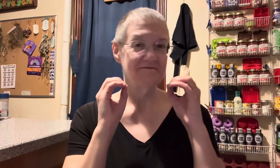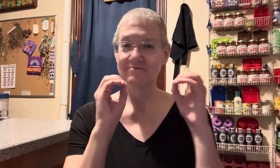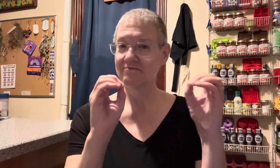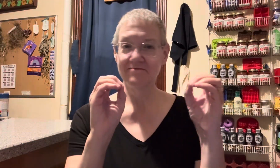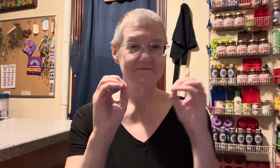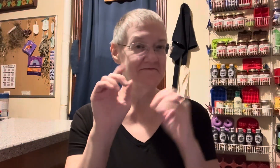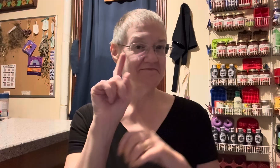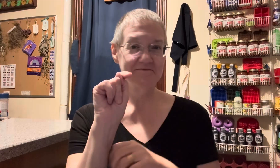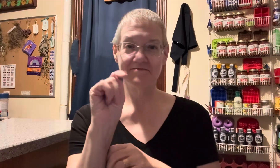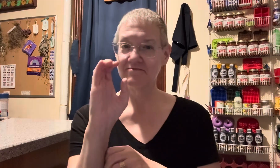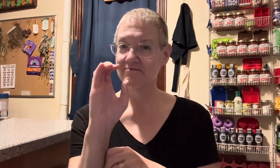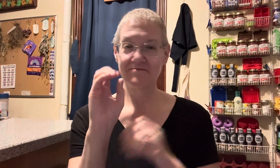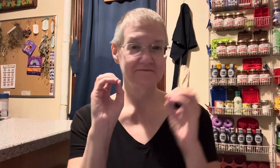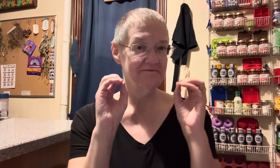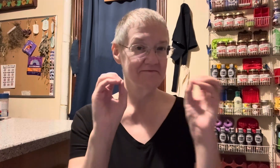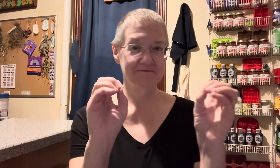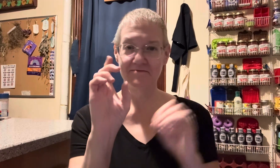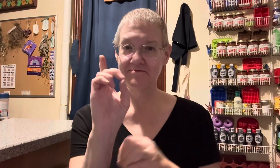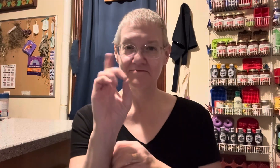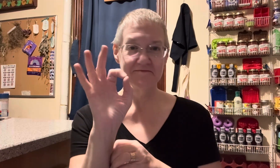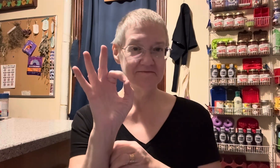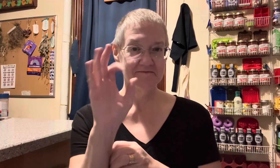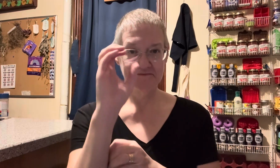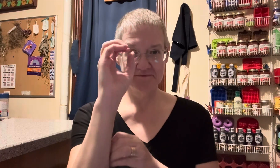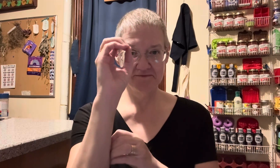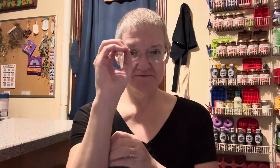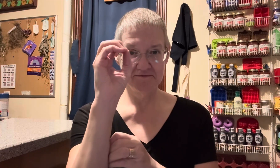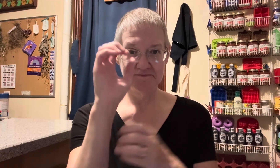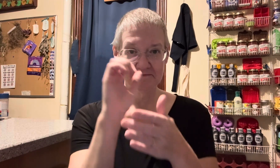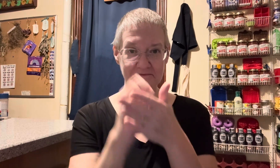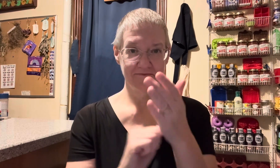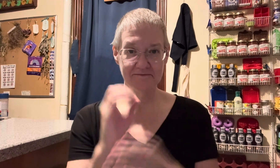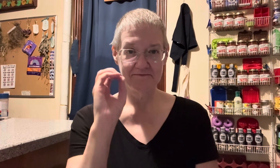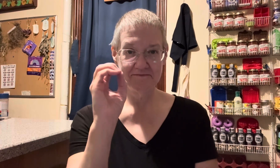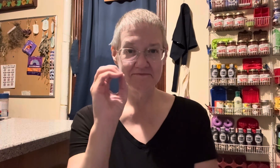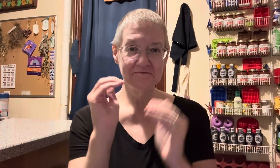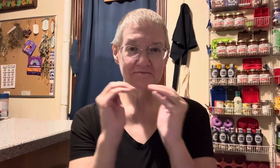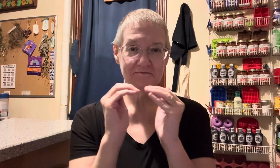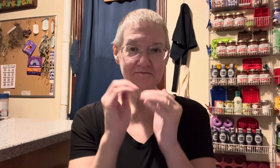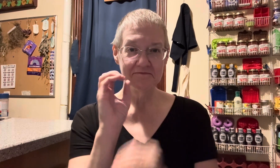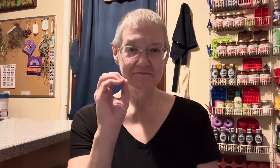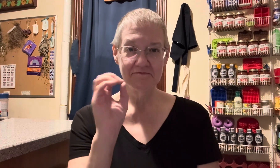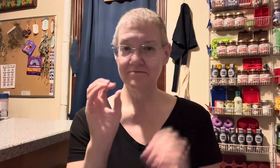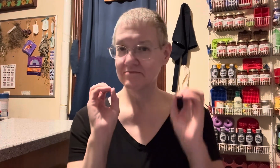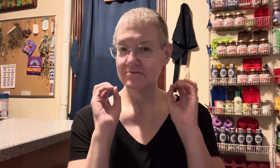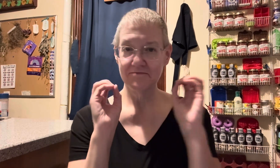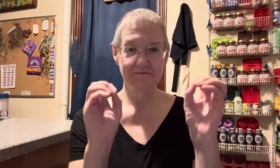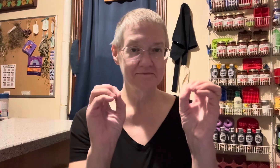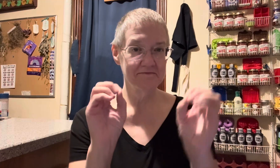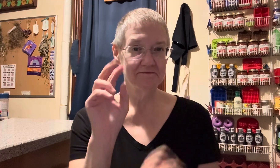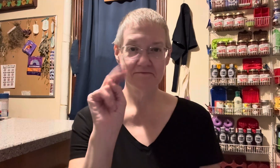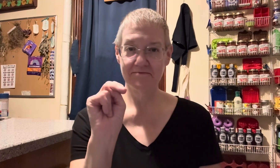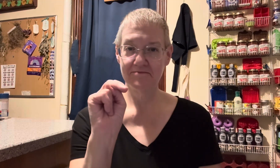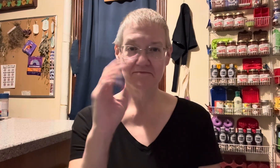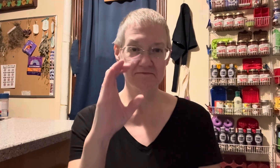There are 0 carbs and no dietary fiber. There's no net carbs in this